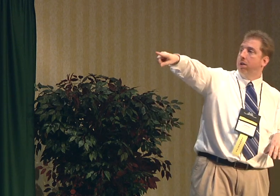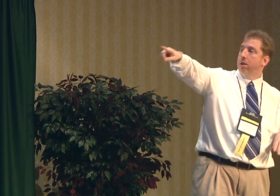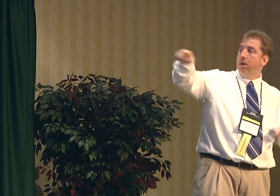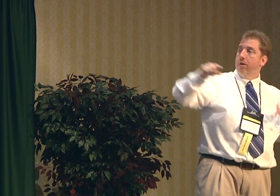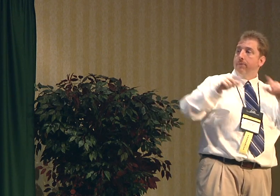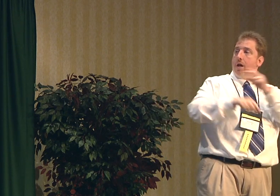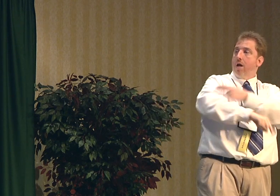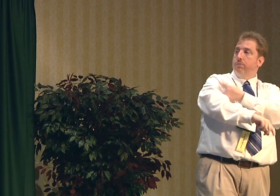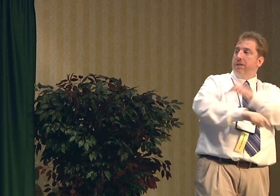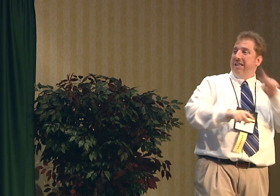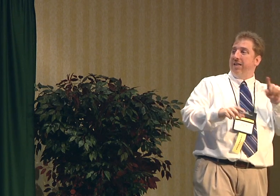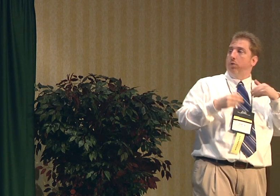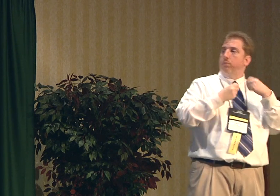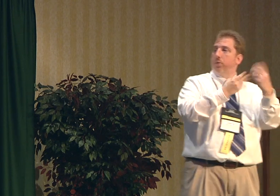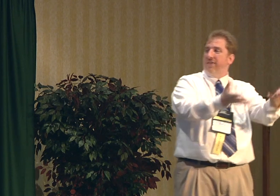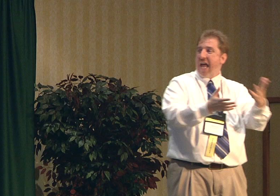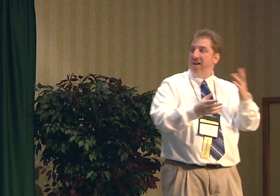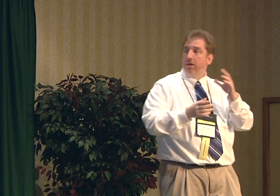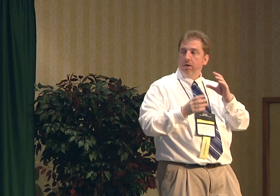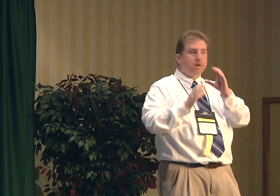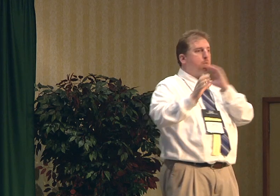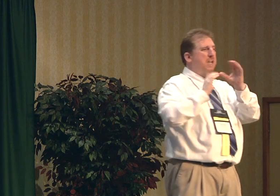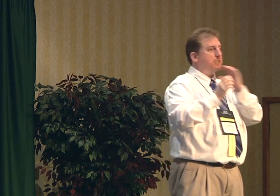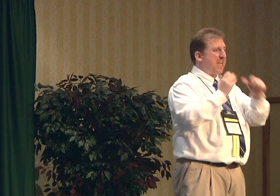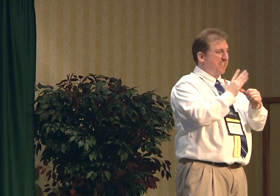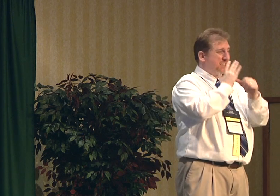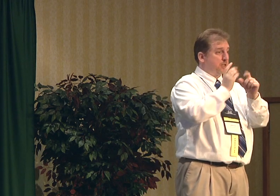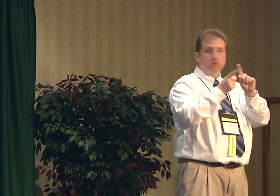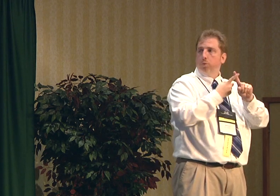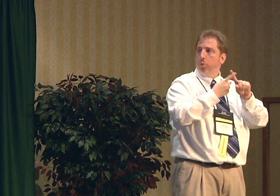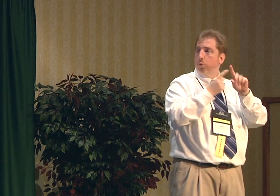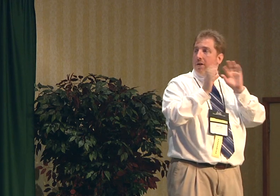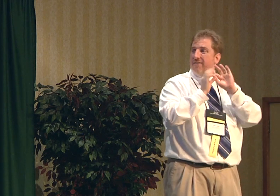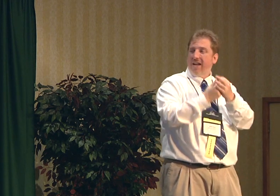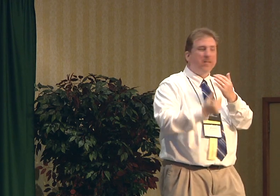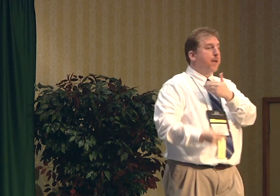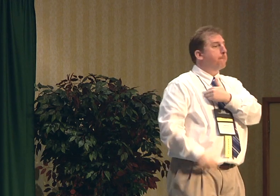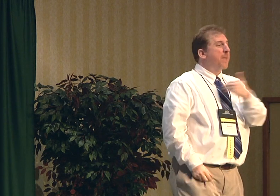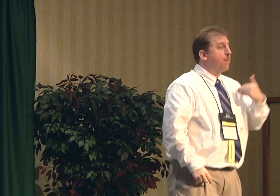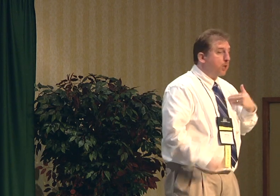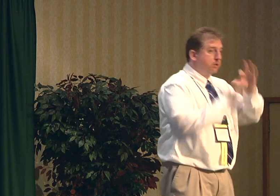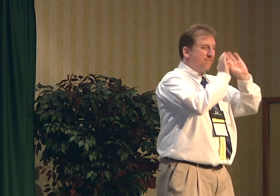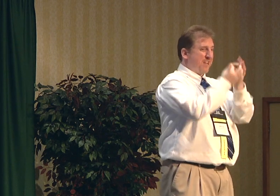to understand the process of filling out the form. The next action is that communication assistance to family